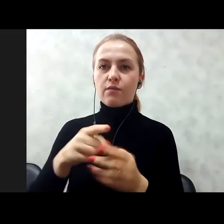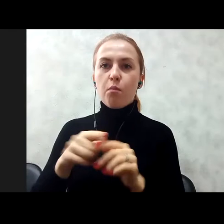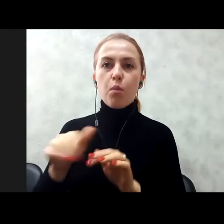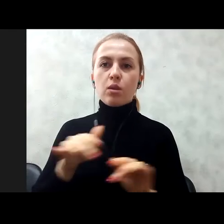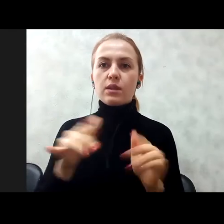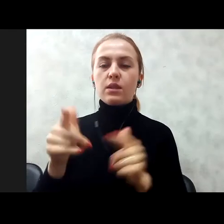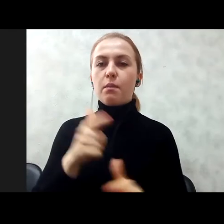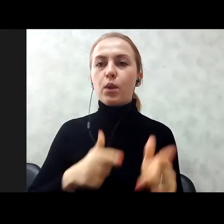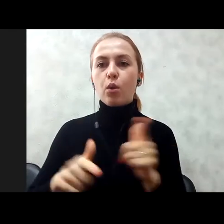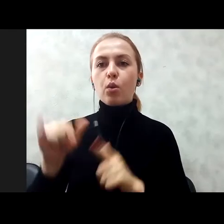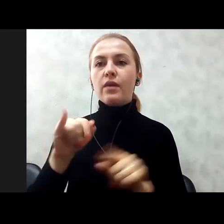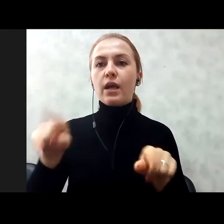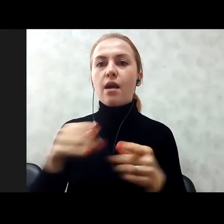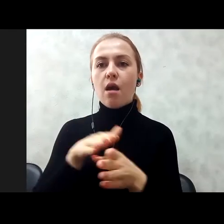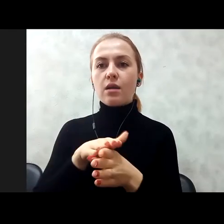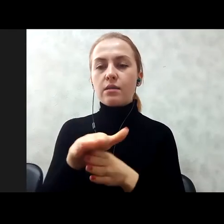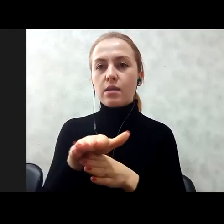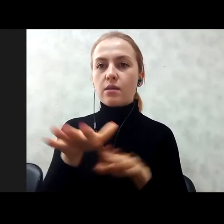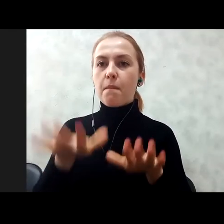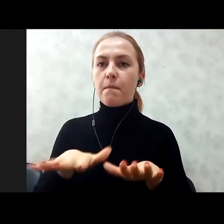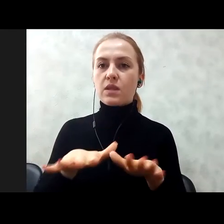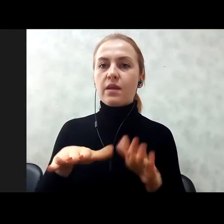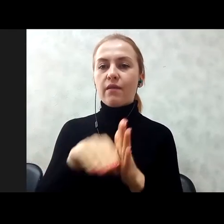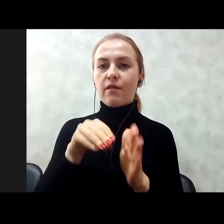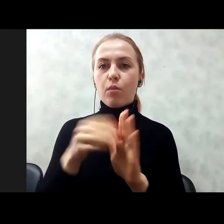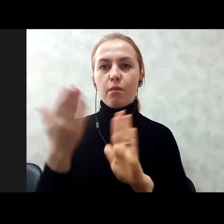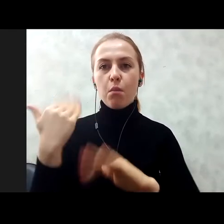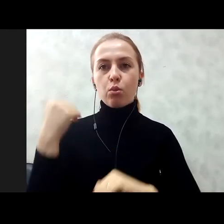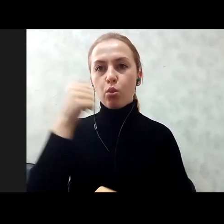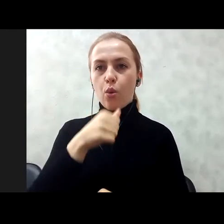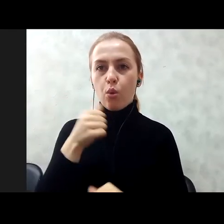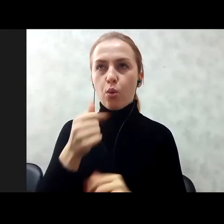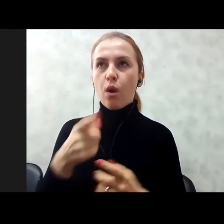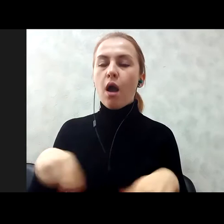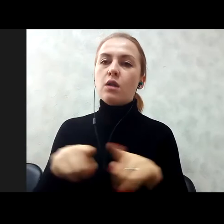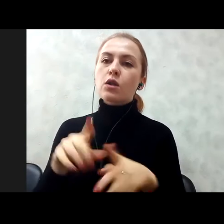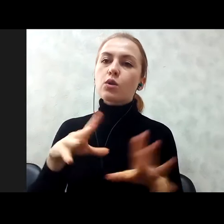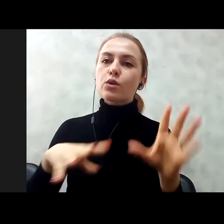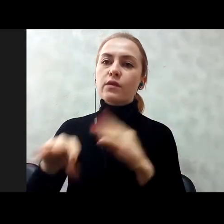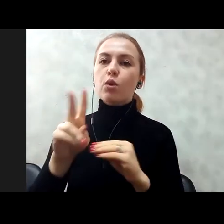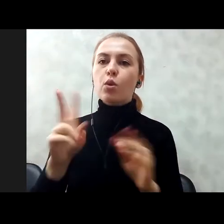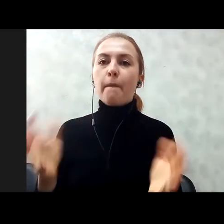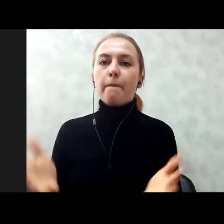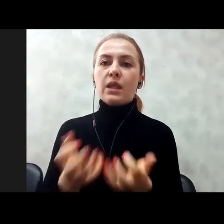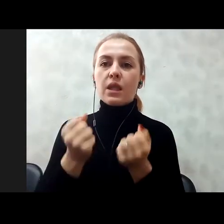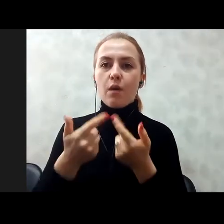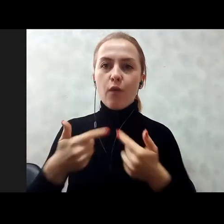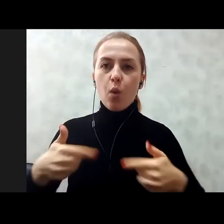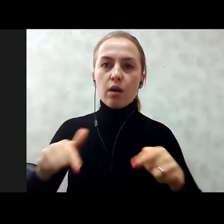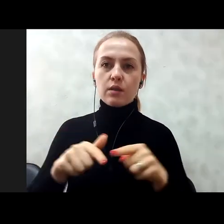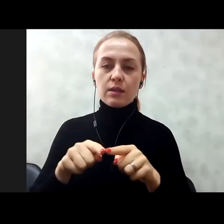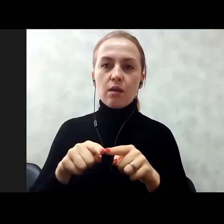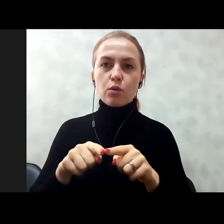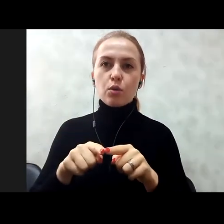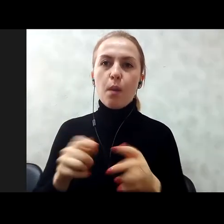who participated in the preparation and administration of those elections last year and those who supported